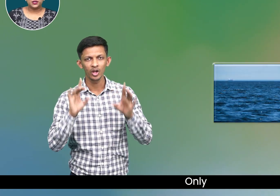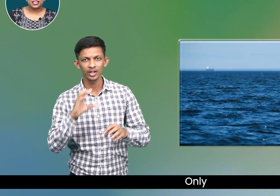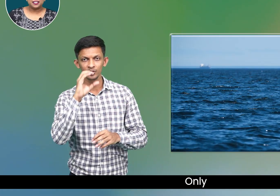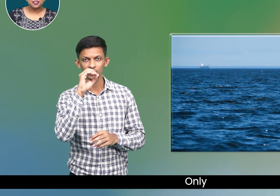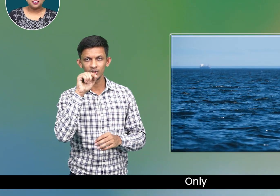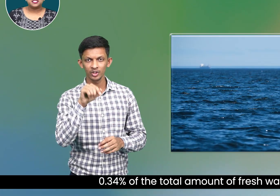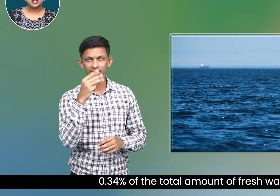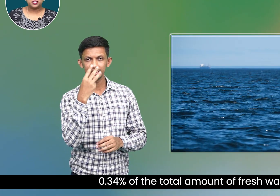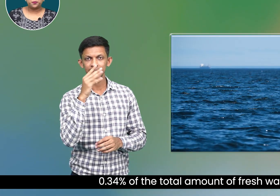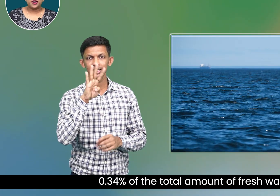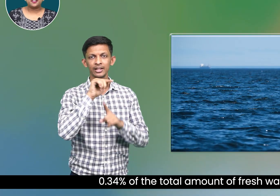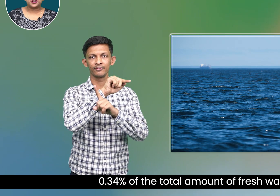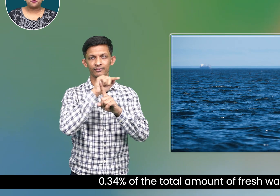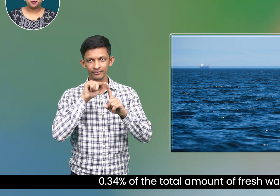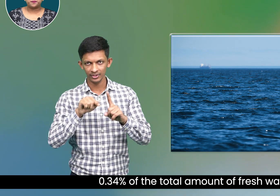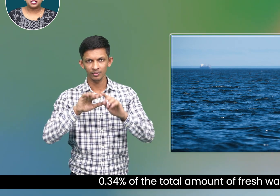Only